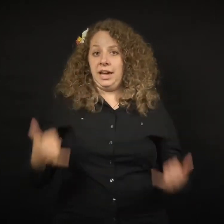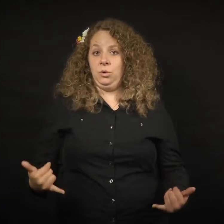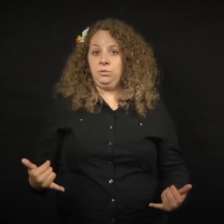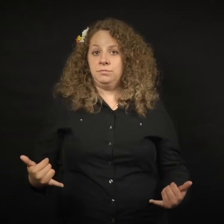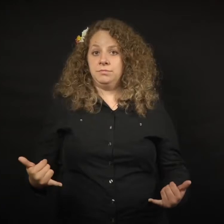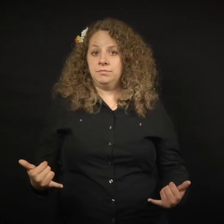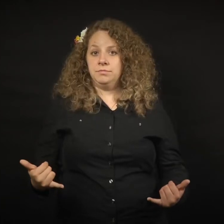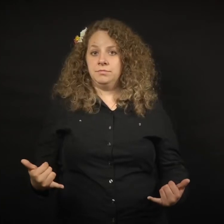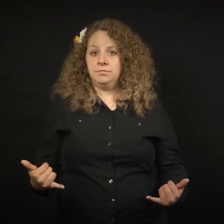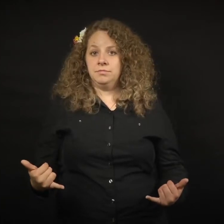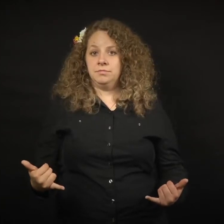Now.